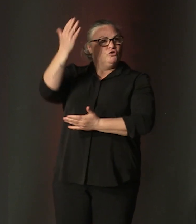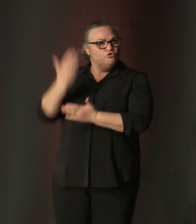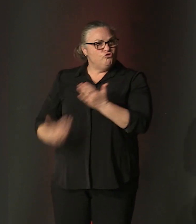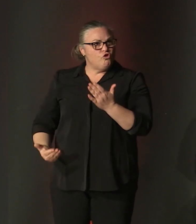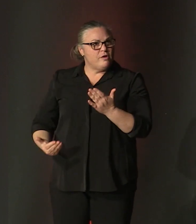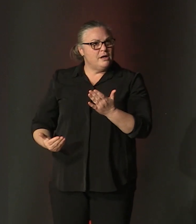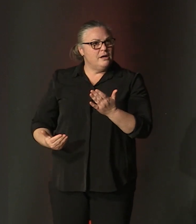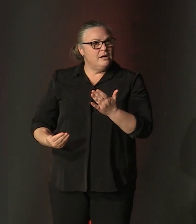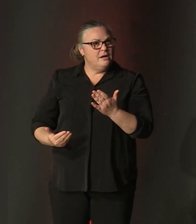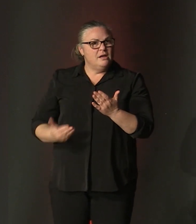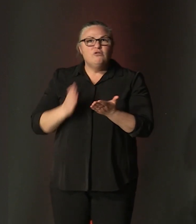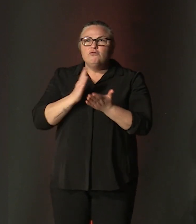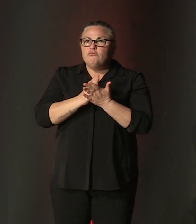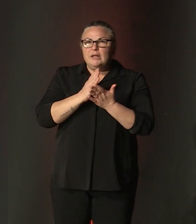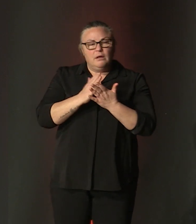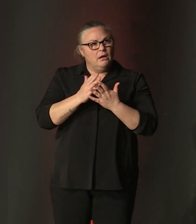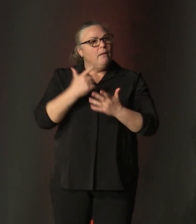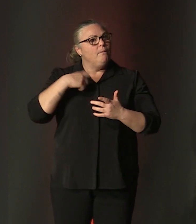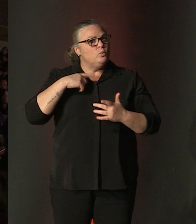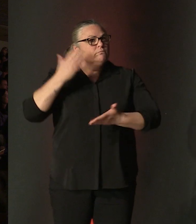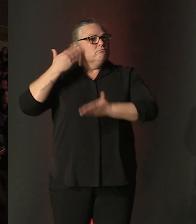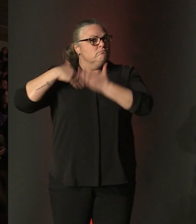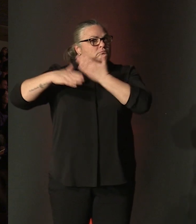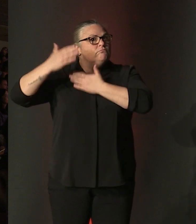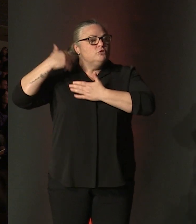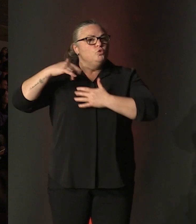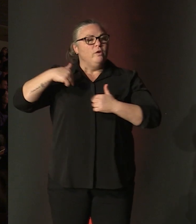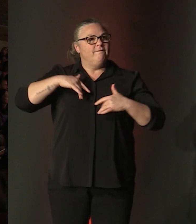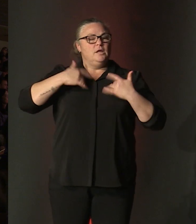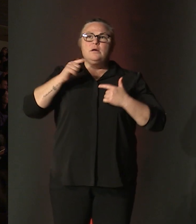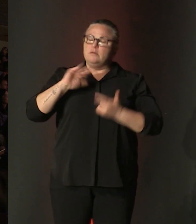the power of truth?